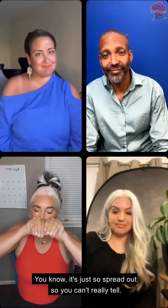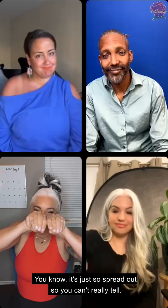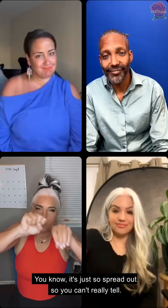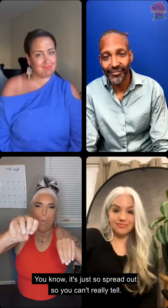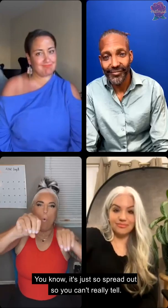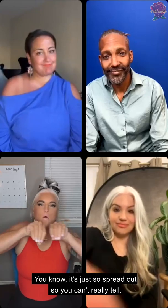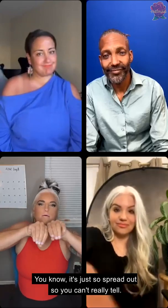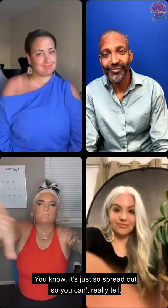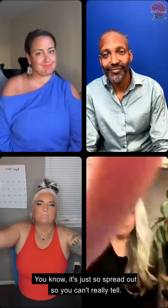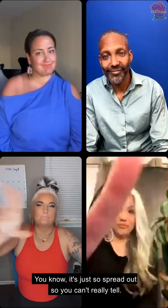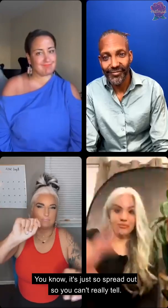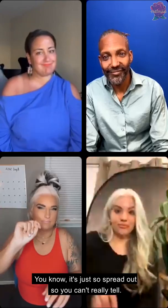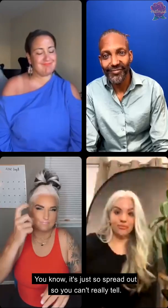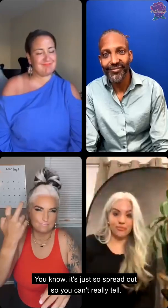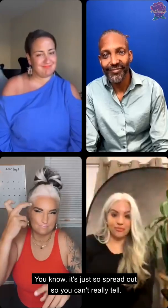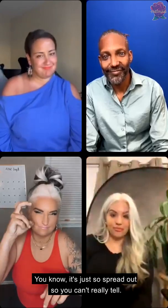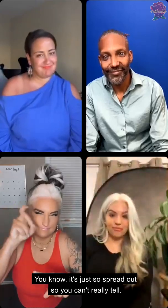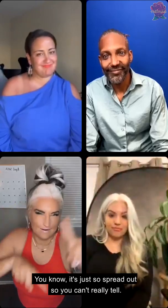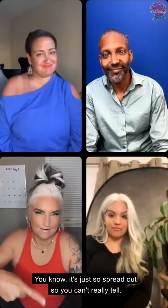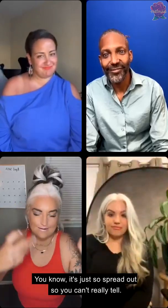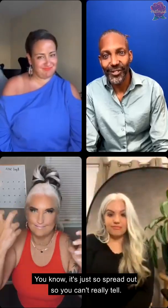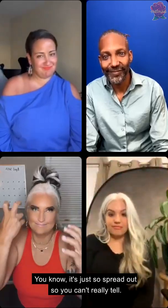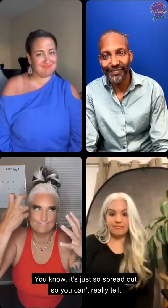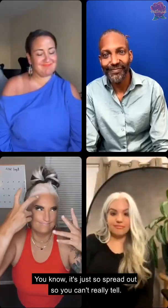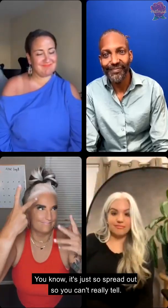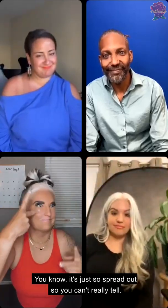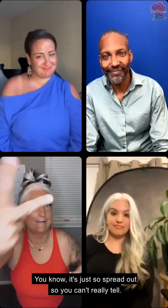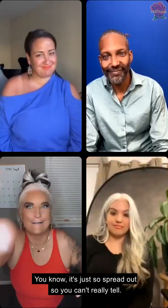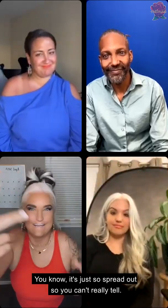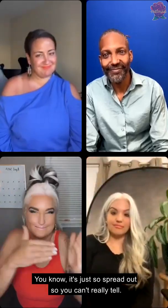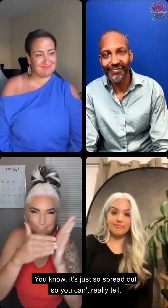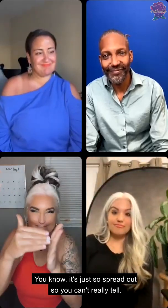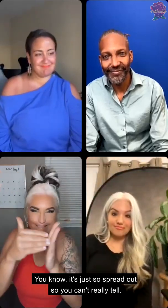hearing, and it's just so spread out, so you can't really tell.